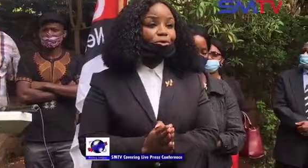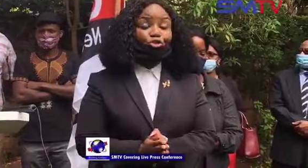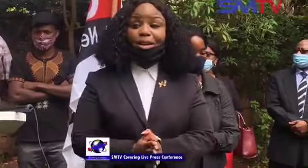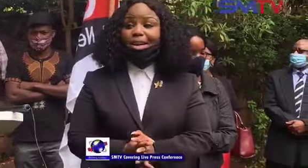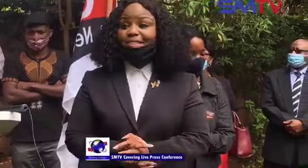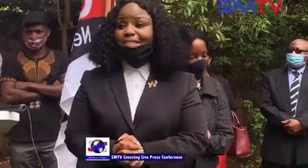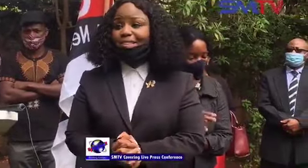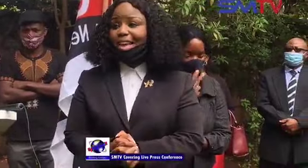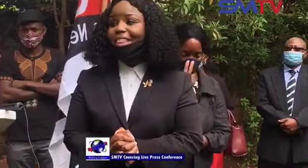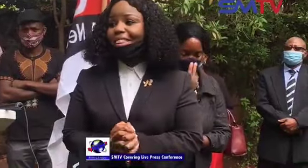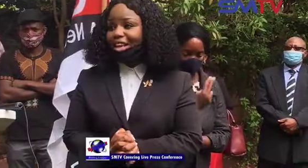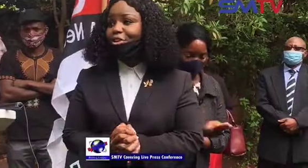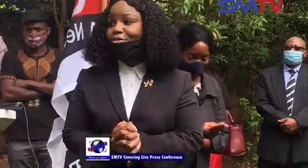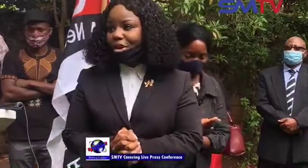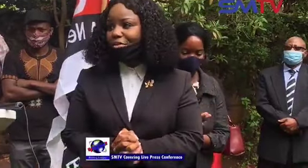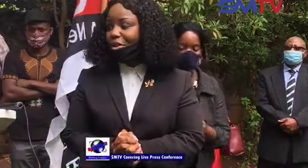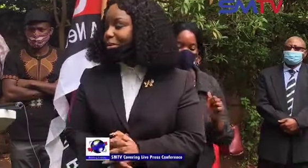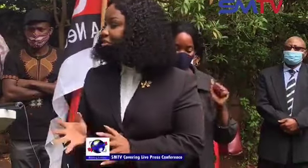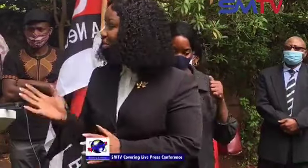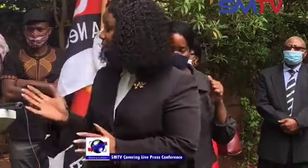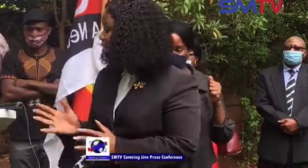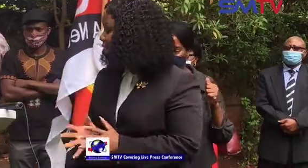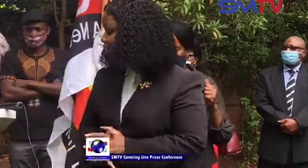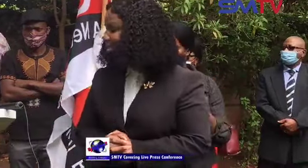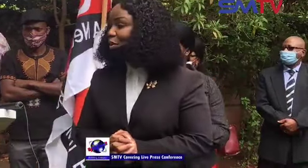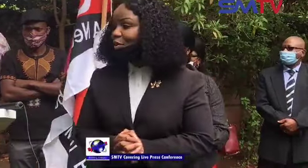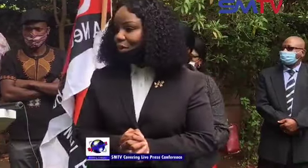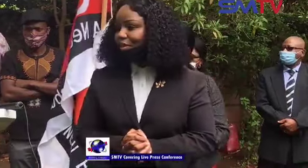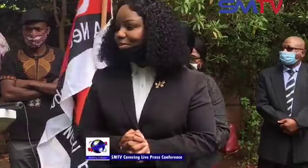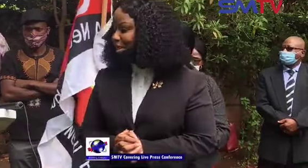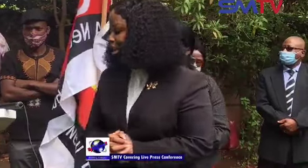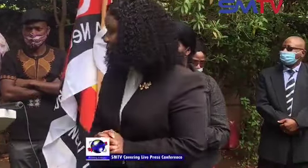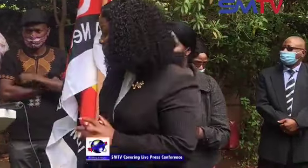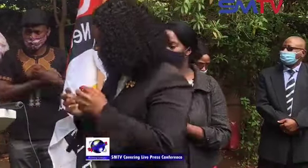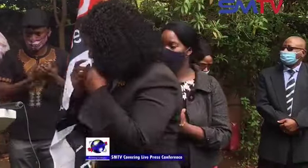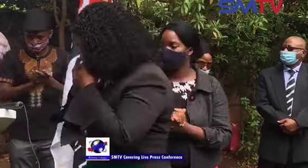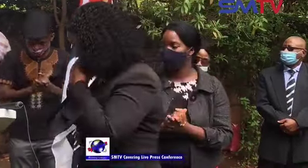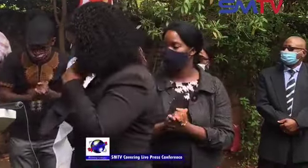for joining us today. Thank you very, very much, and thank you, Senator Coltat. Thank you.